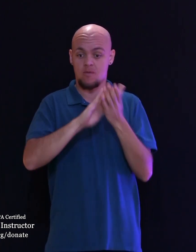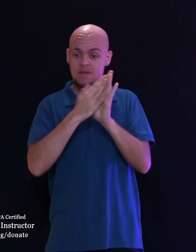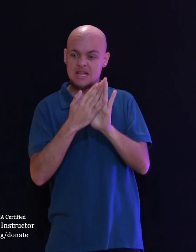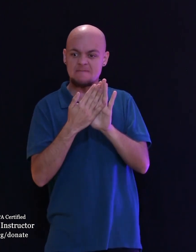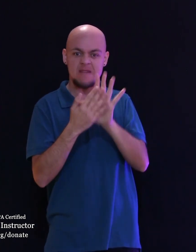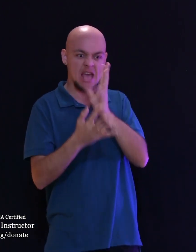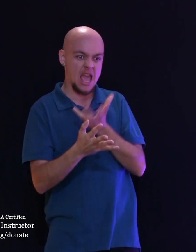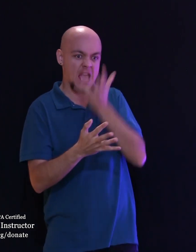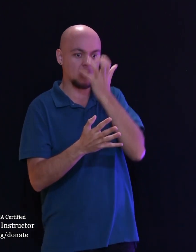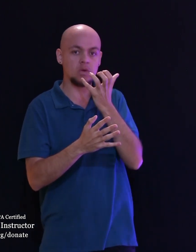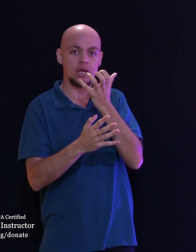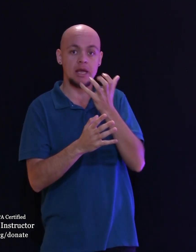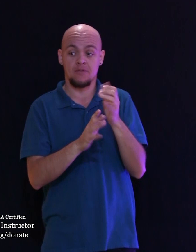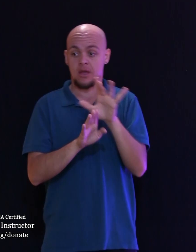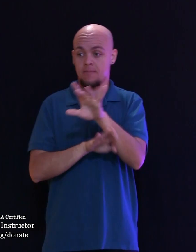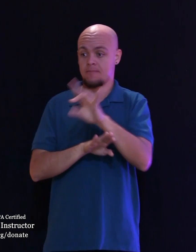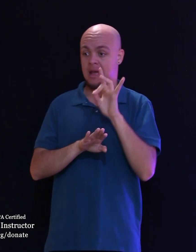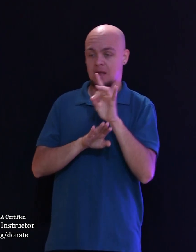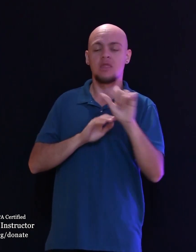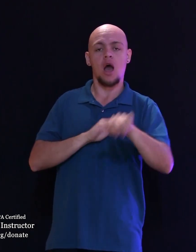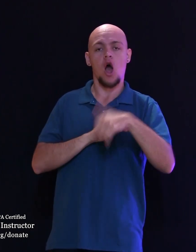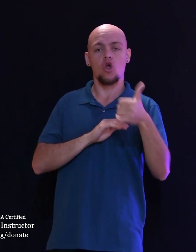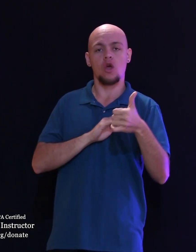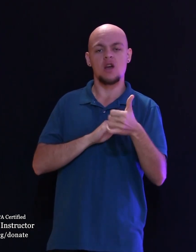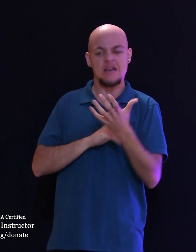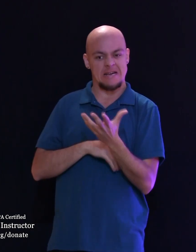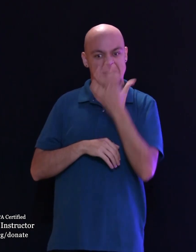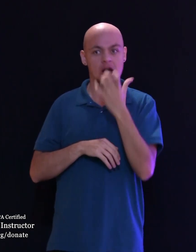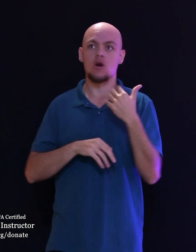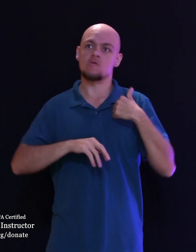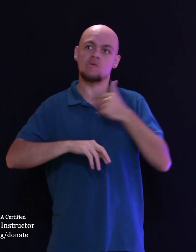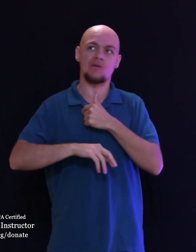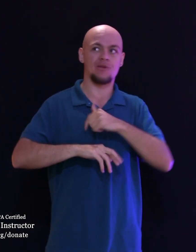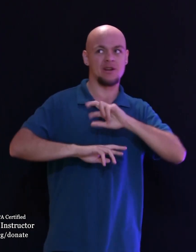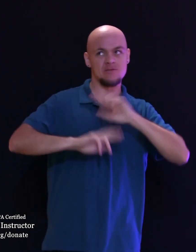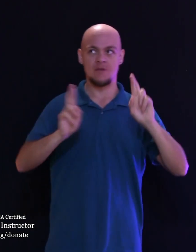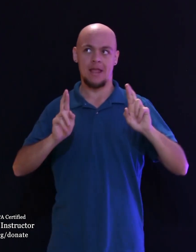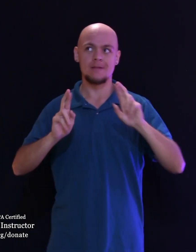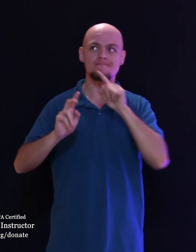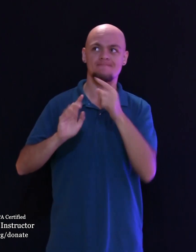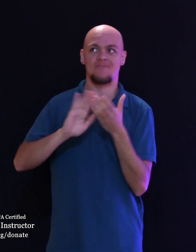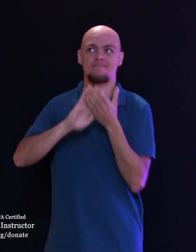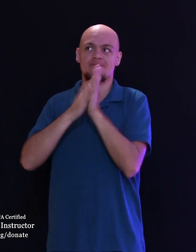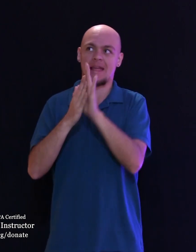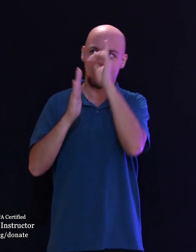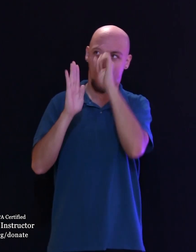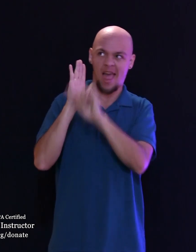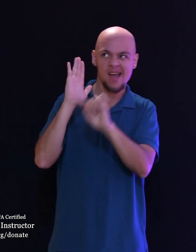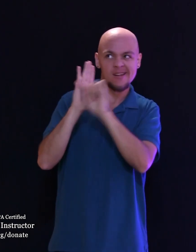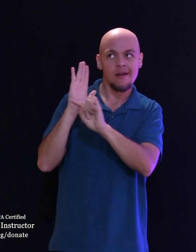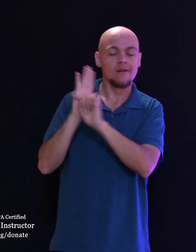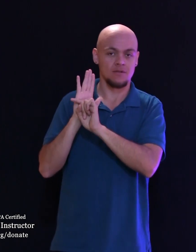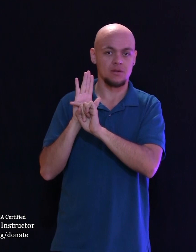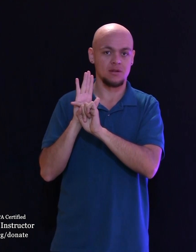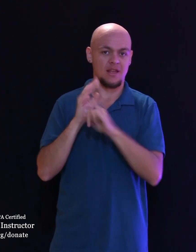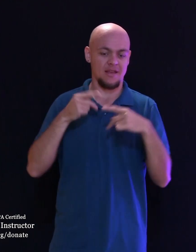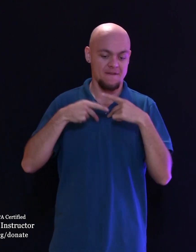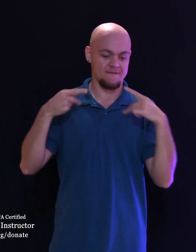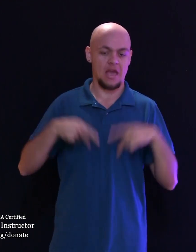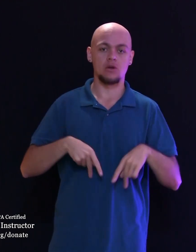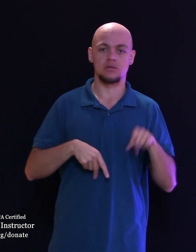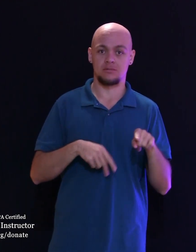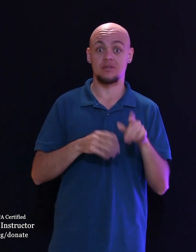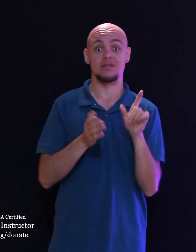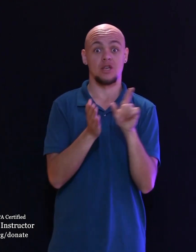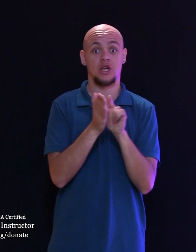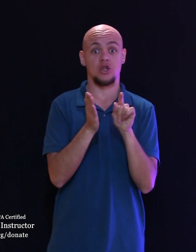him. If he picks the other side, the other half of the crowd will turn against him. We got him this time. We're going to make him look bad, right? You know, kind of how we do on all of